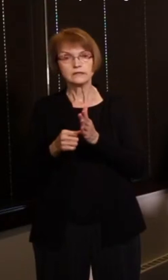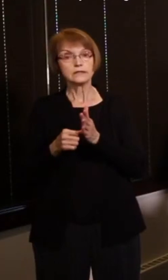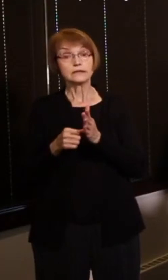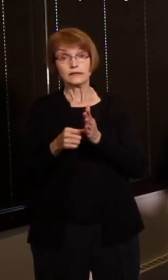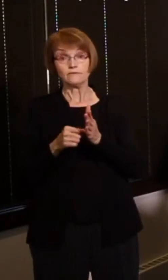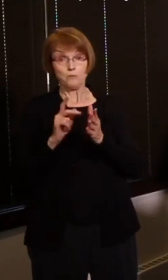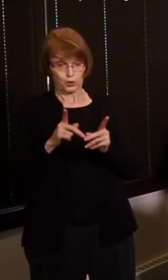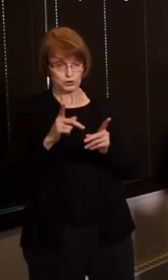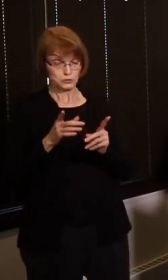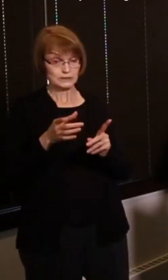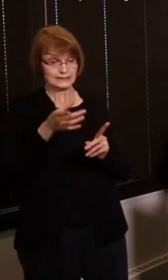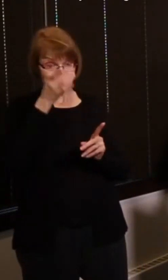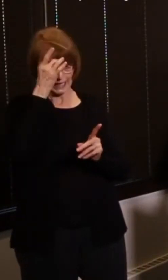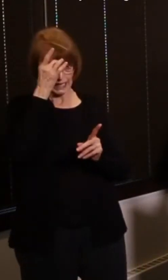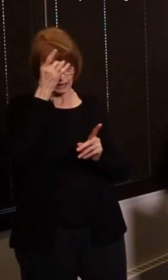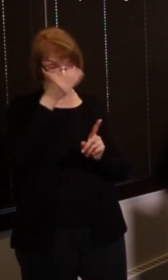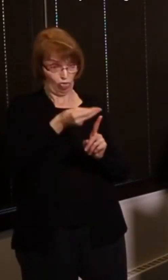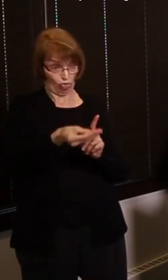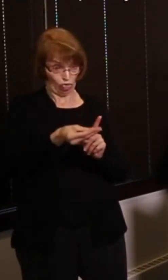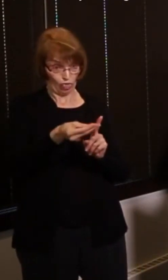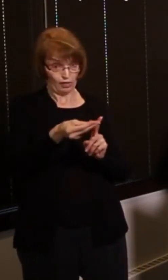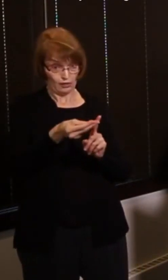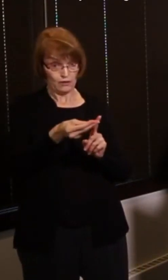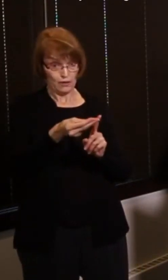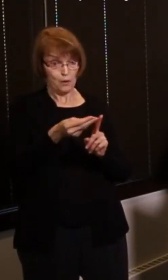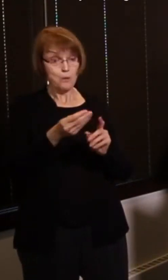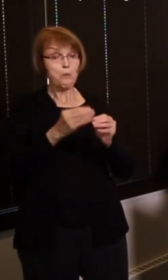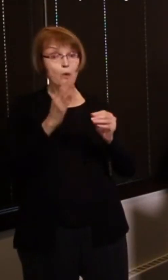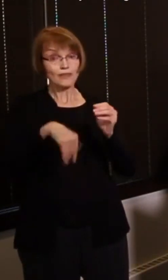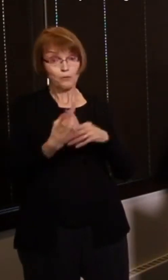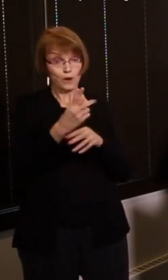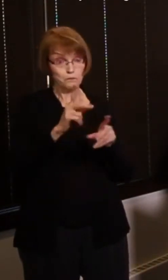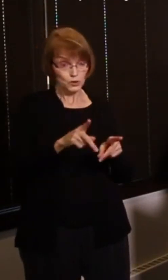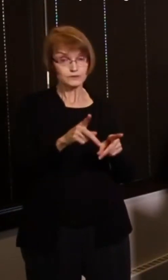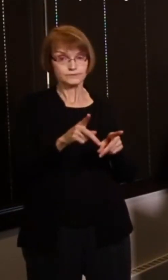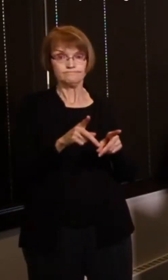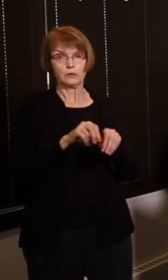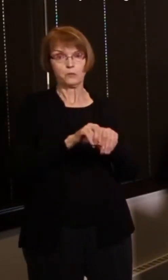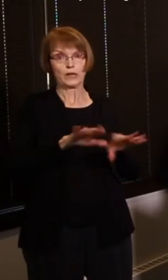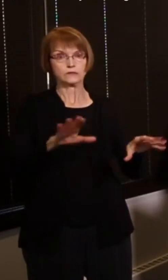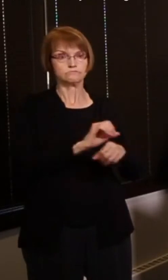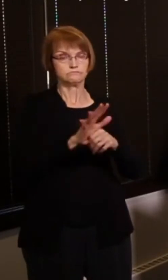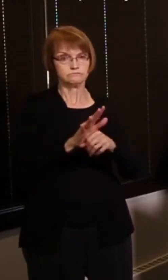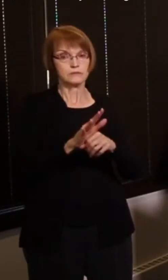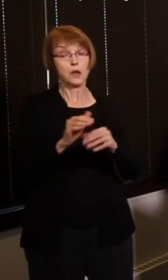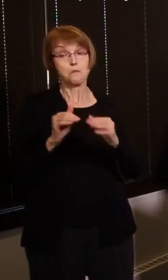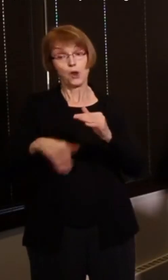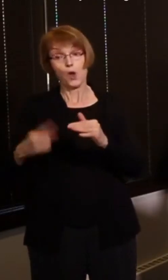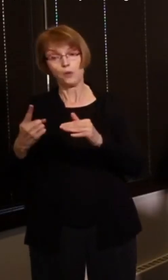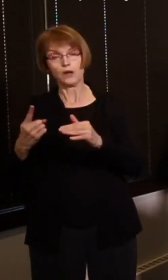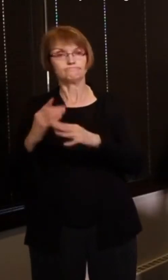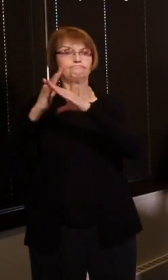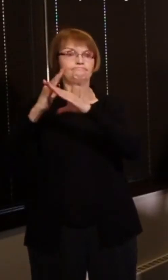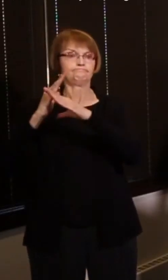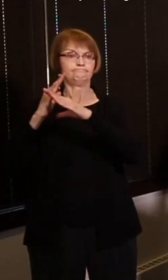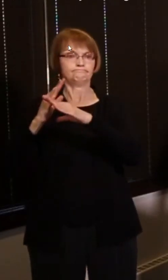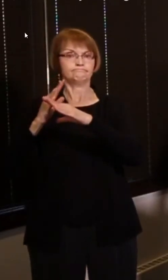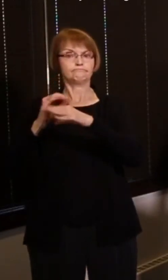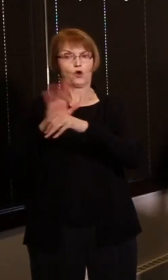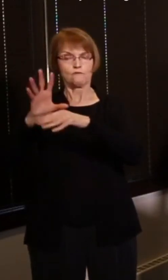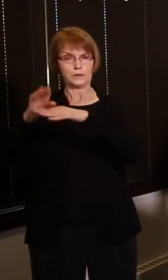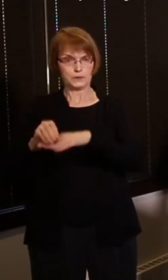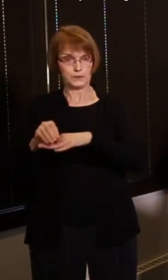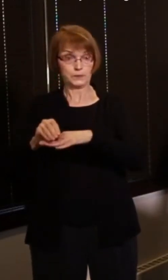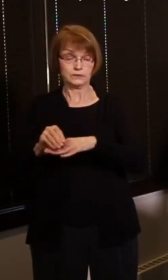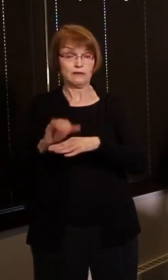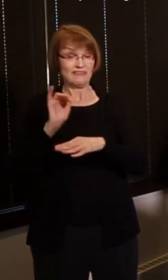means continued transmission in the community. Anything below 1 means we're interrupting transmission. So we need to get this number